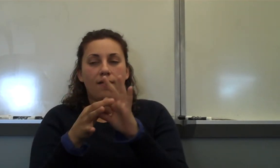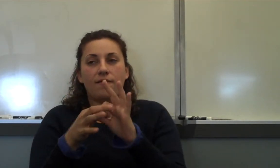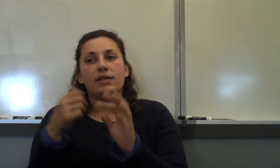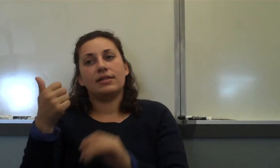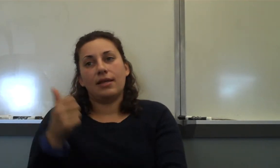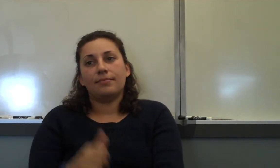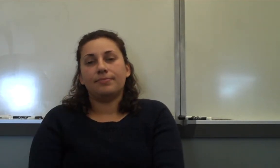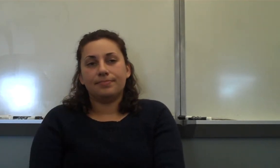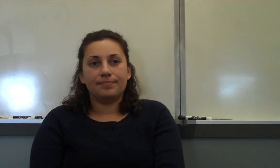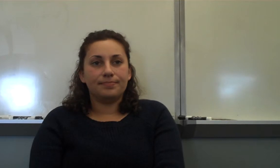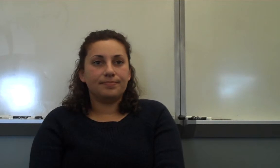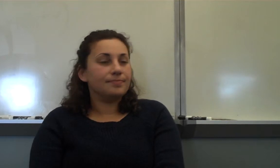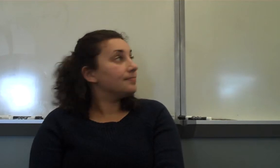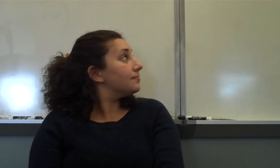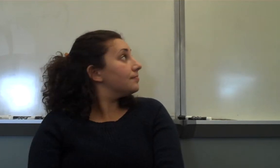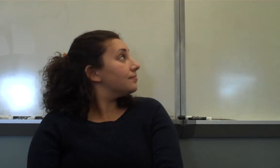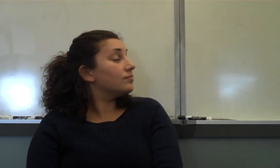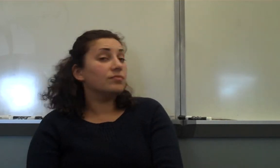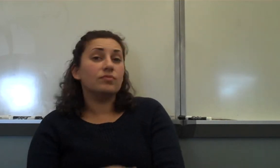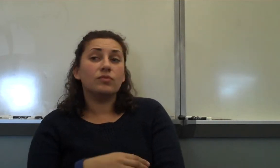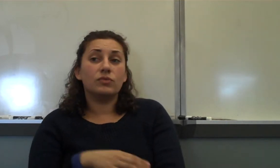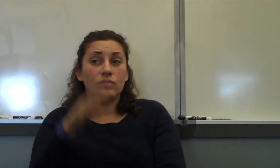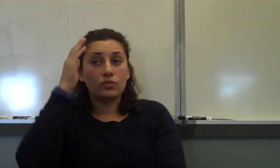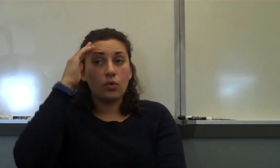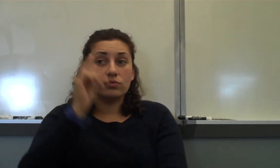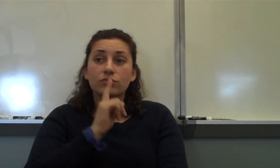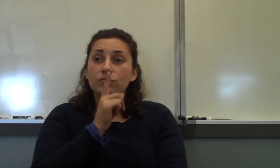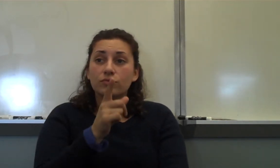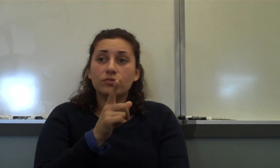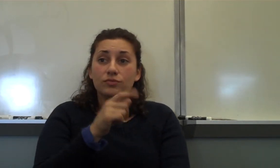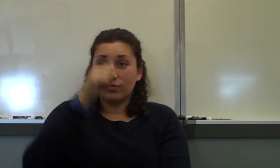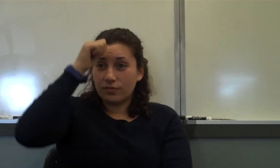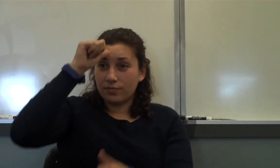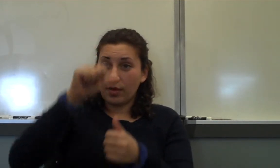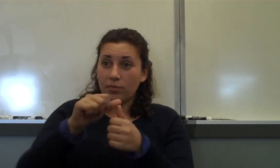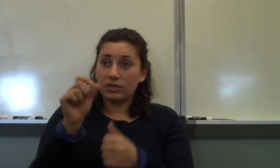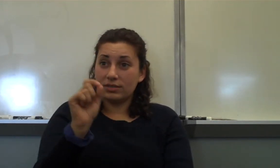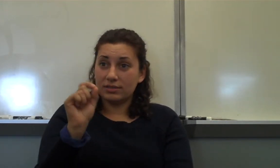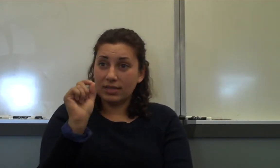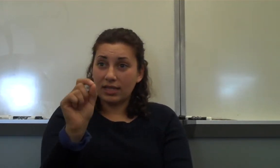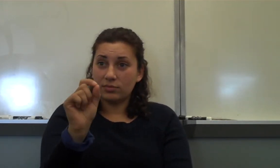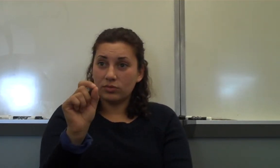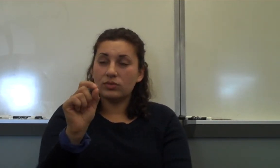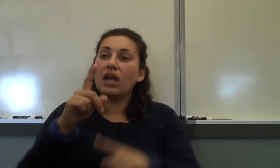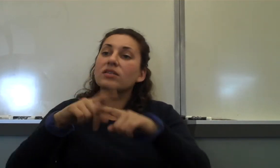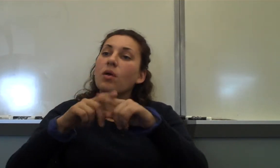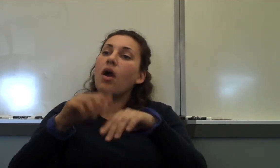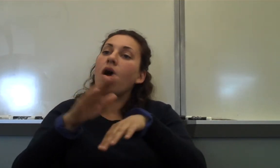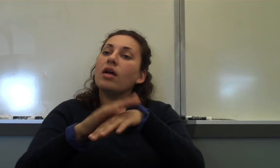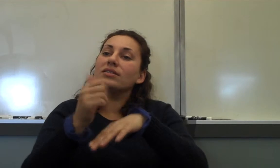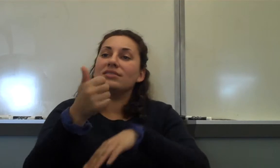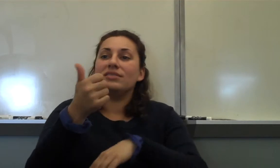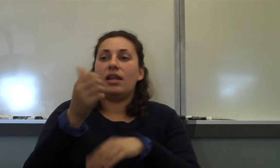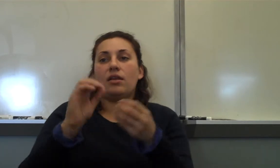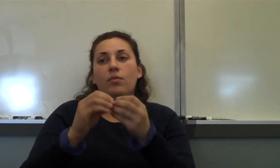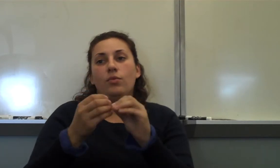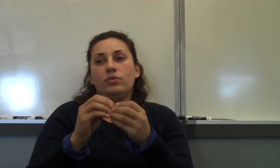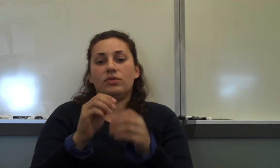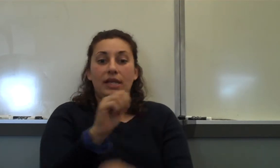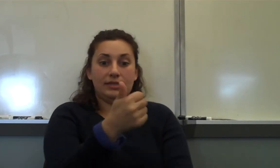And you might expect that this is true, by the way, because remember, decimals are base 10 numbers. In other words, 10 is